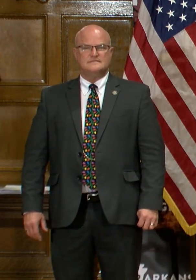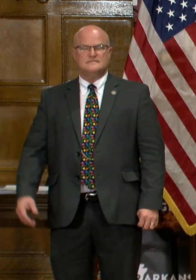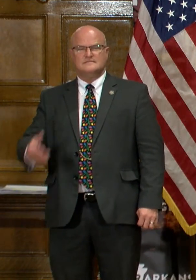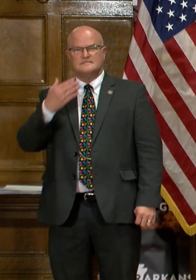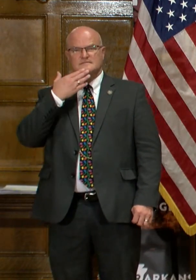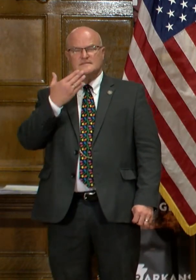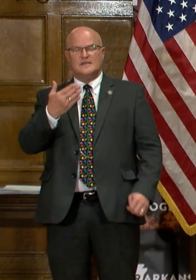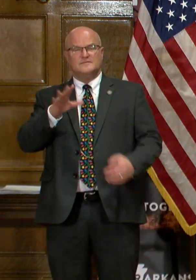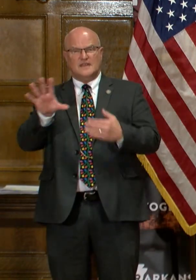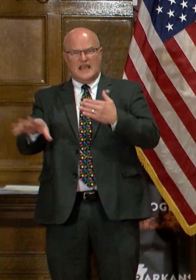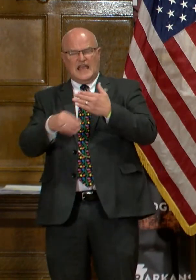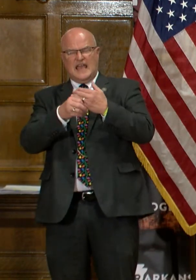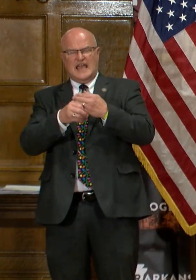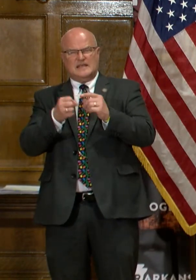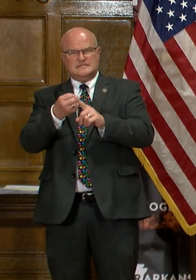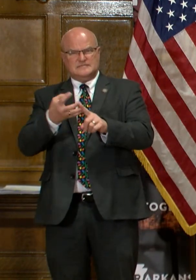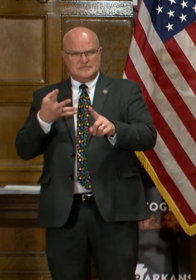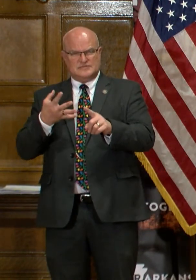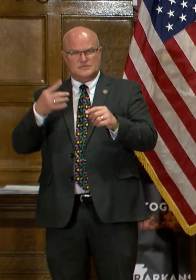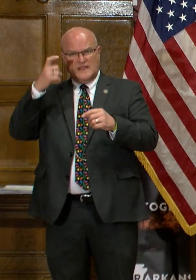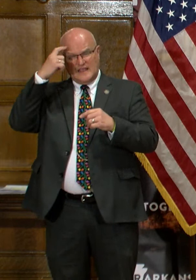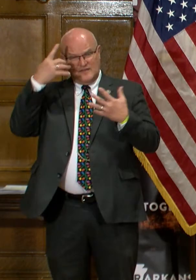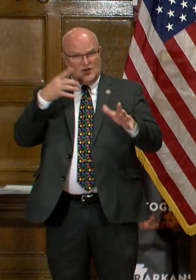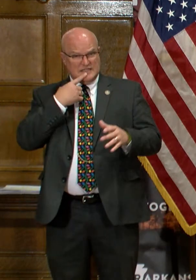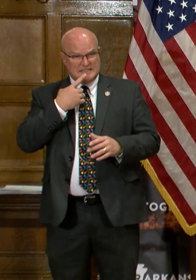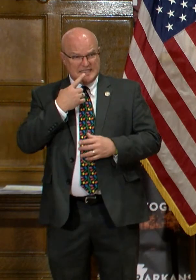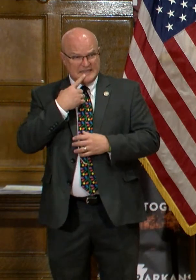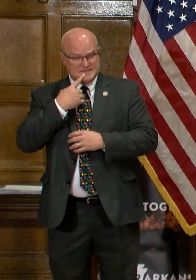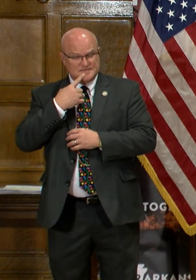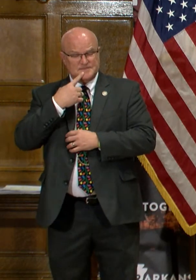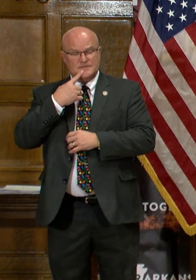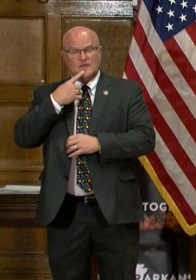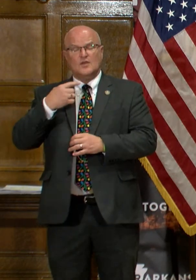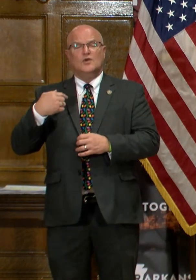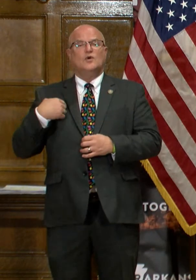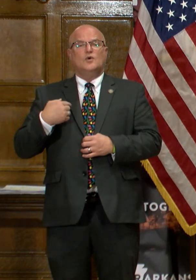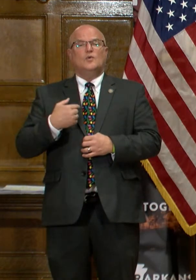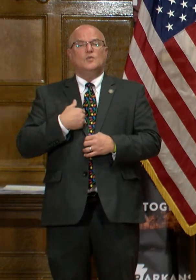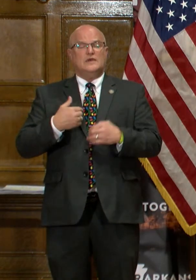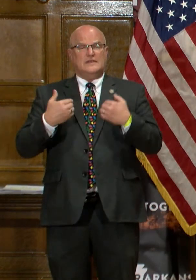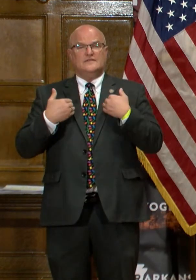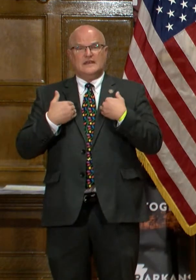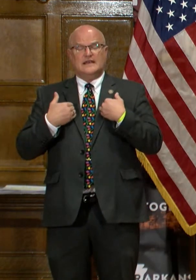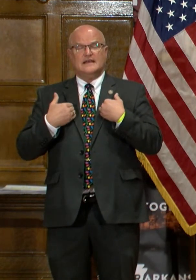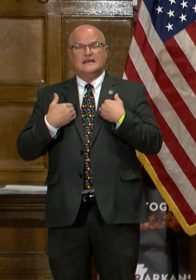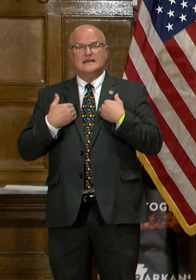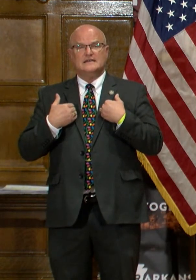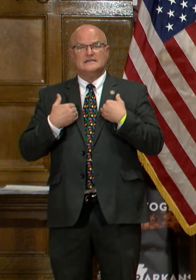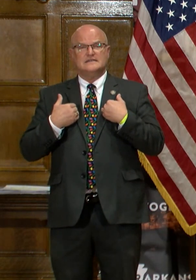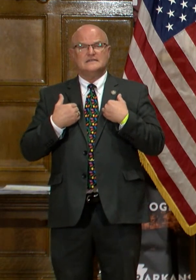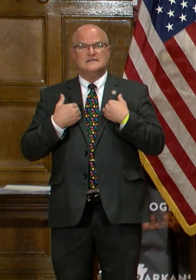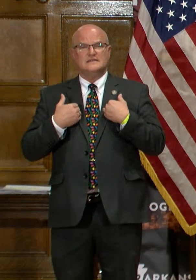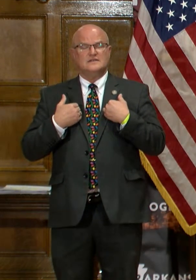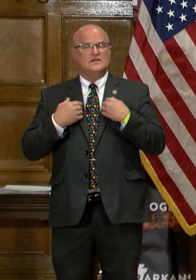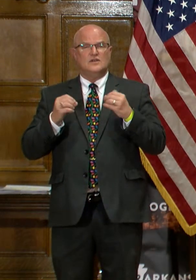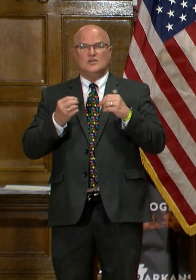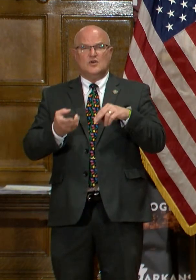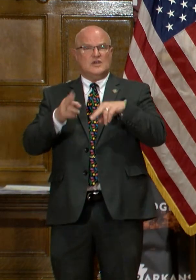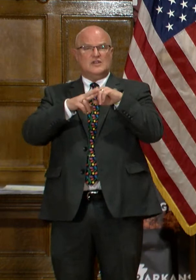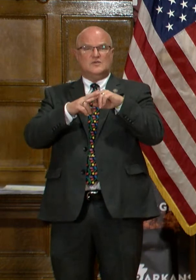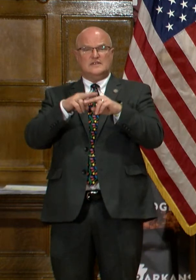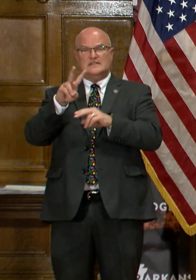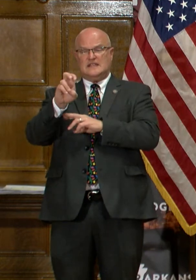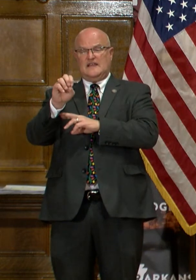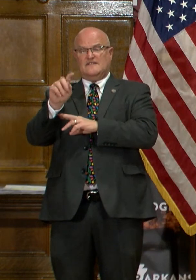Adding just a little bit of detail to what the governor has already said, we have had no increase in